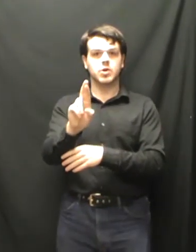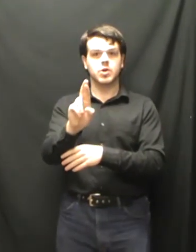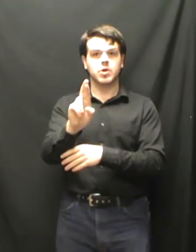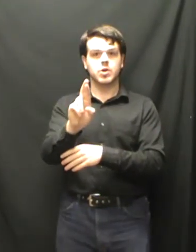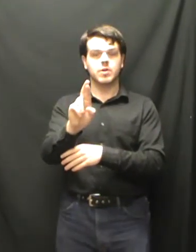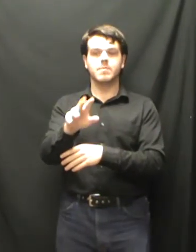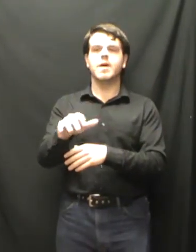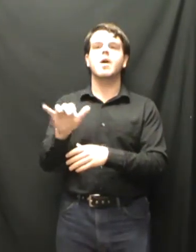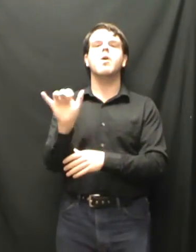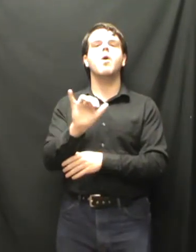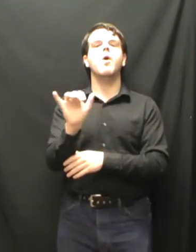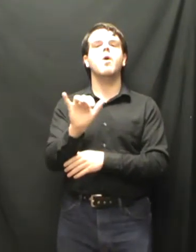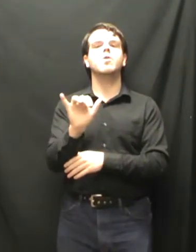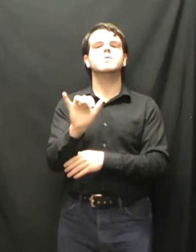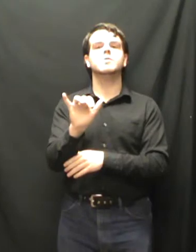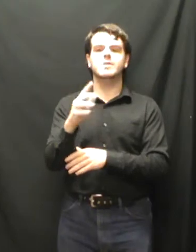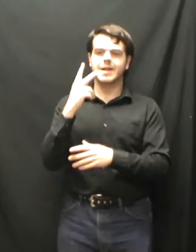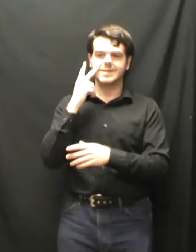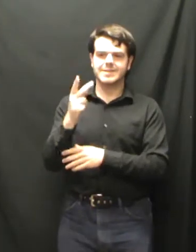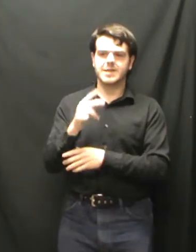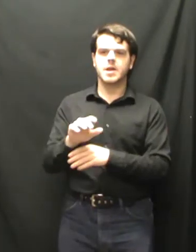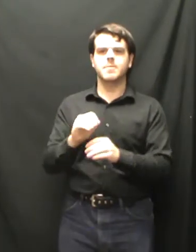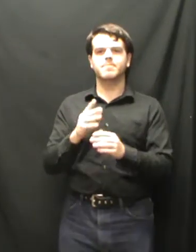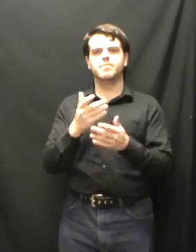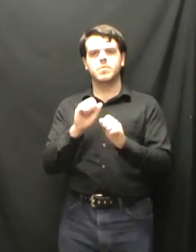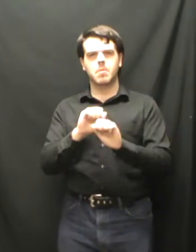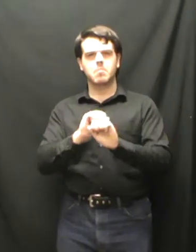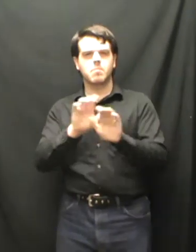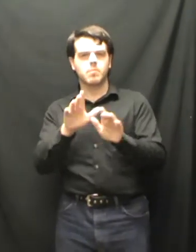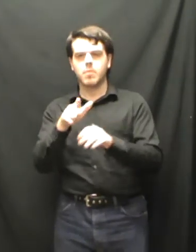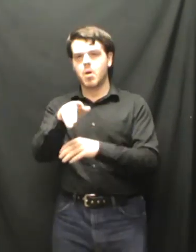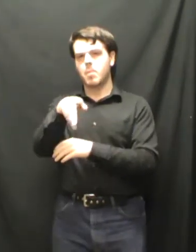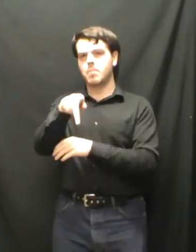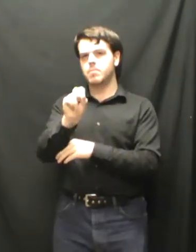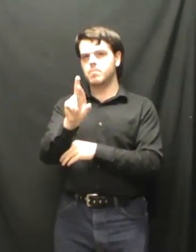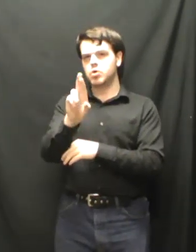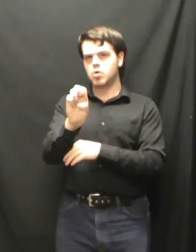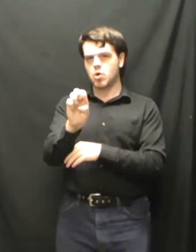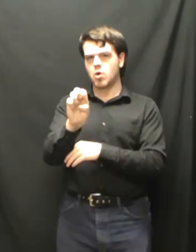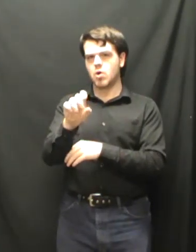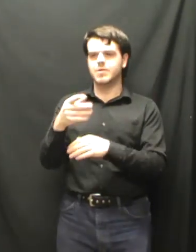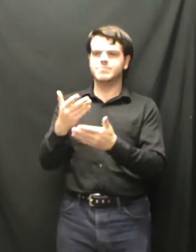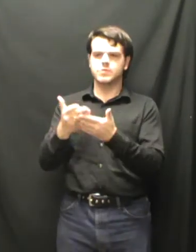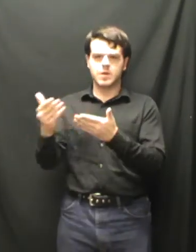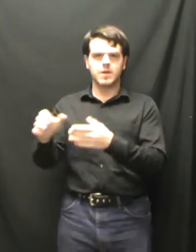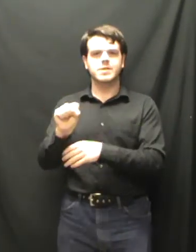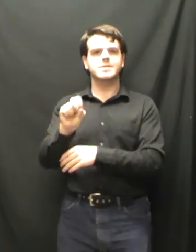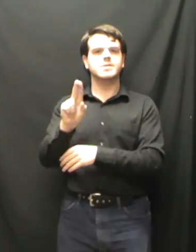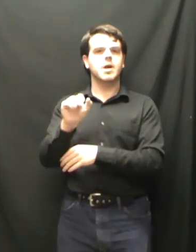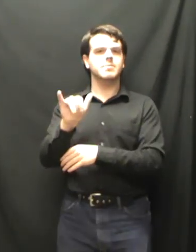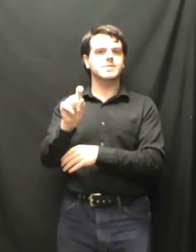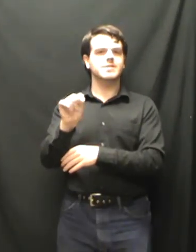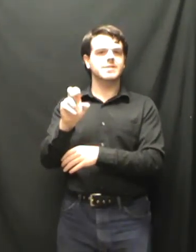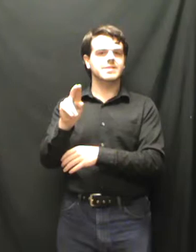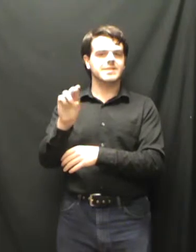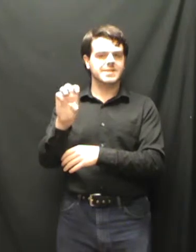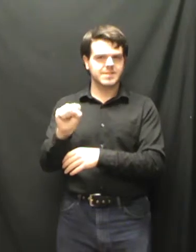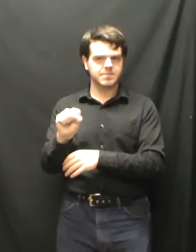pure substances, which include elements and compounds. We'll have quite a lot to say about those, and then we'll notice that all of